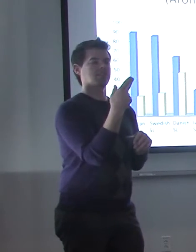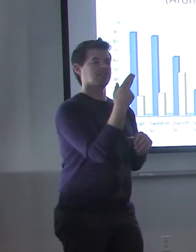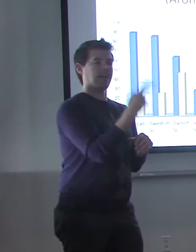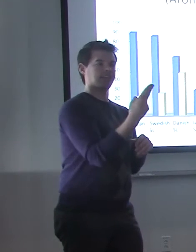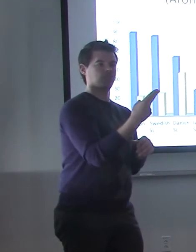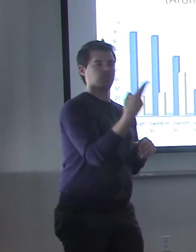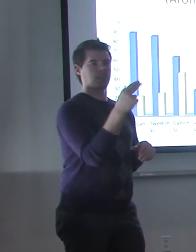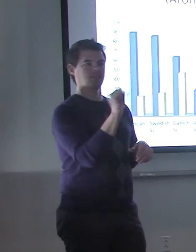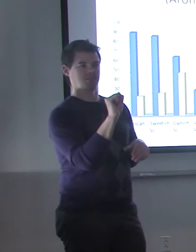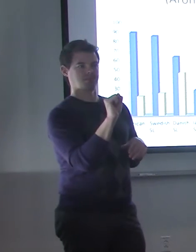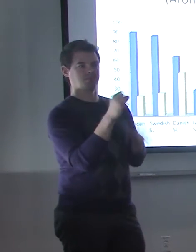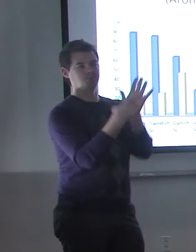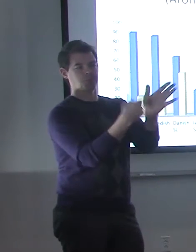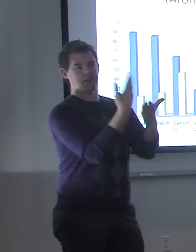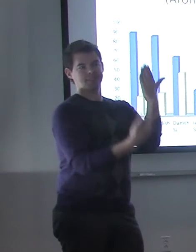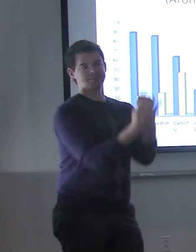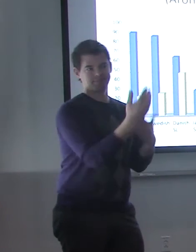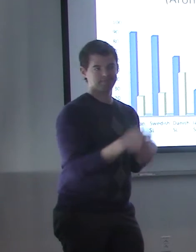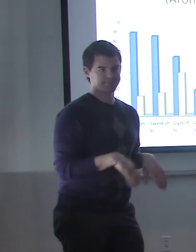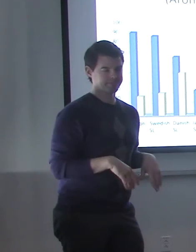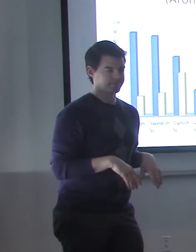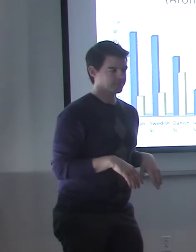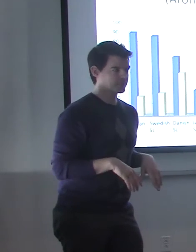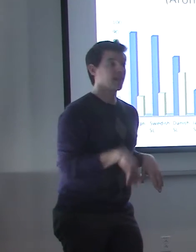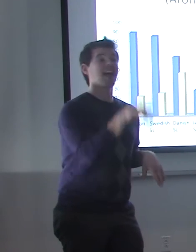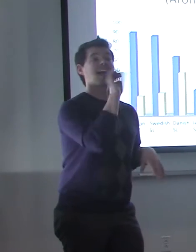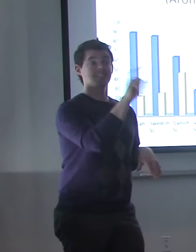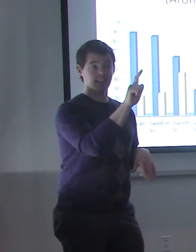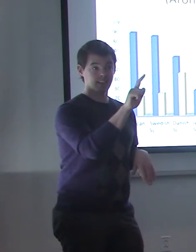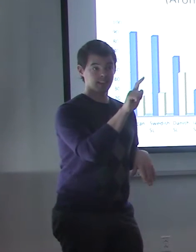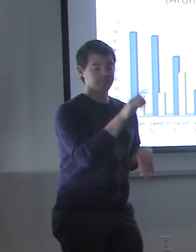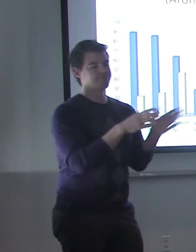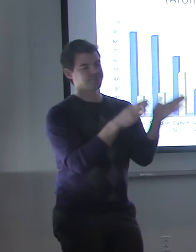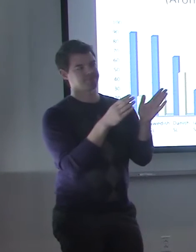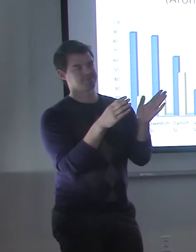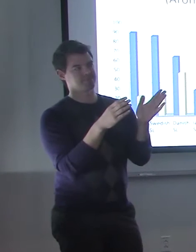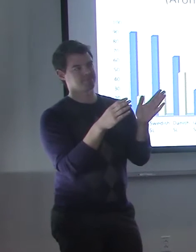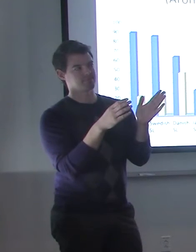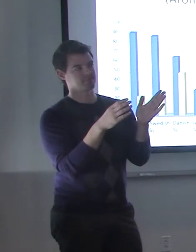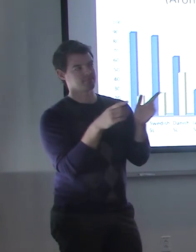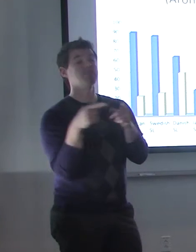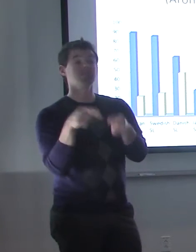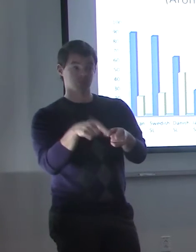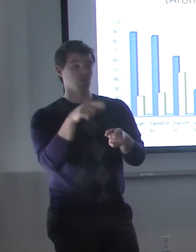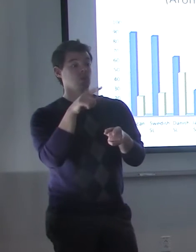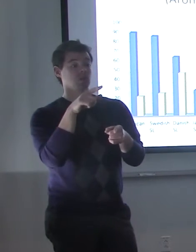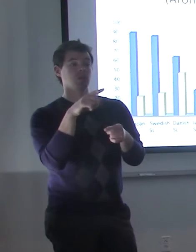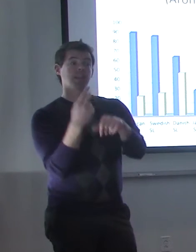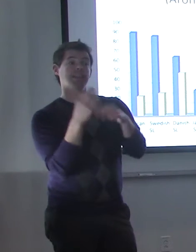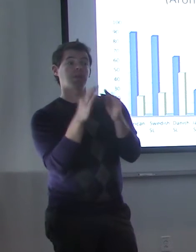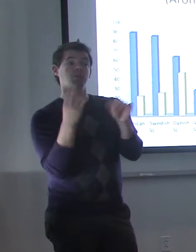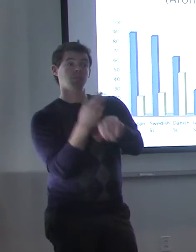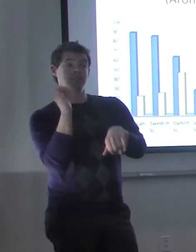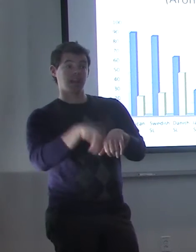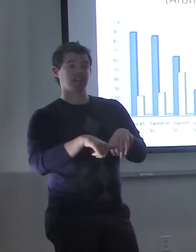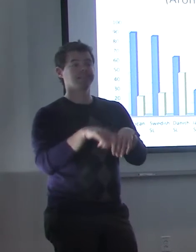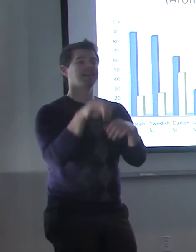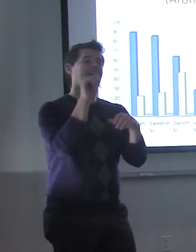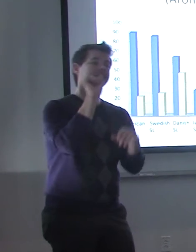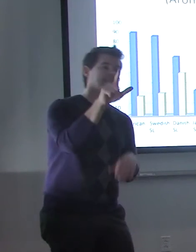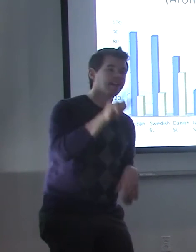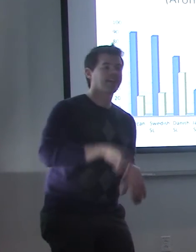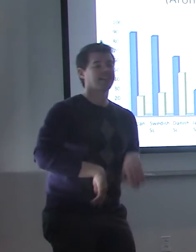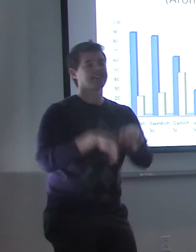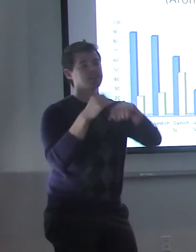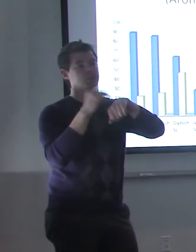Sign Language, Swedish Sign Language, and Danish Sign Language were object handshake preference forms. She called them instrument handshake